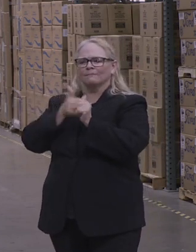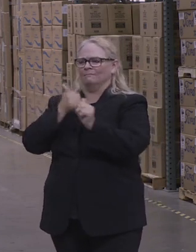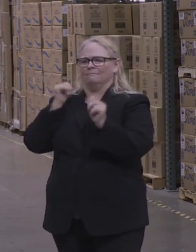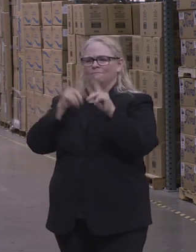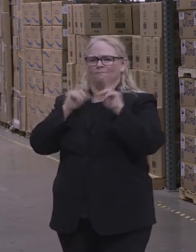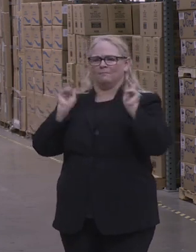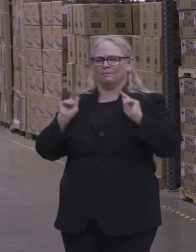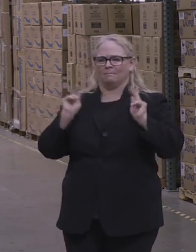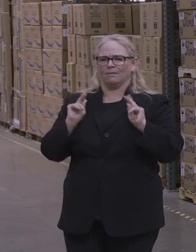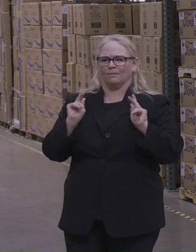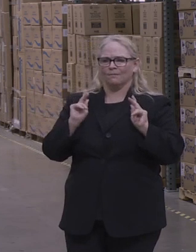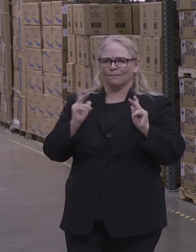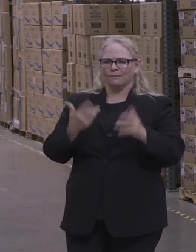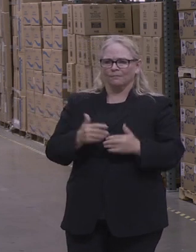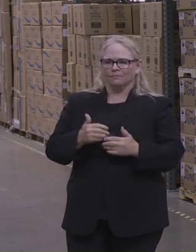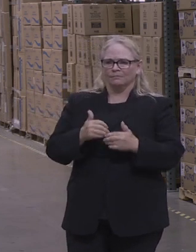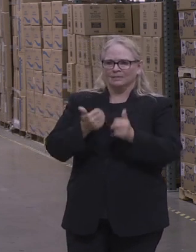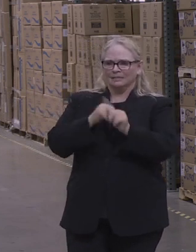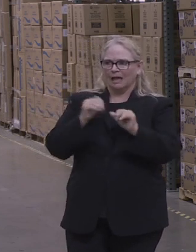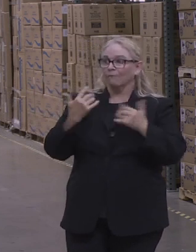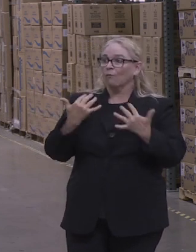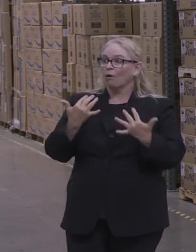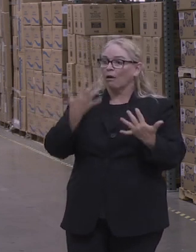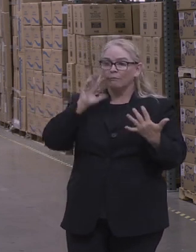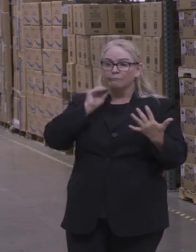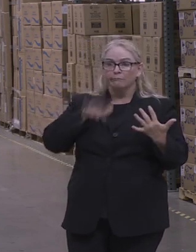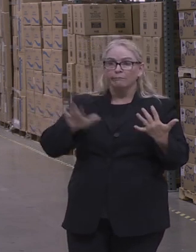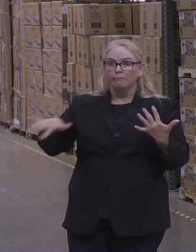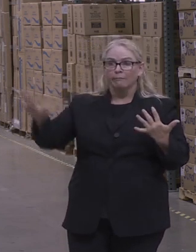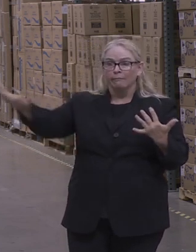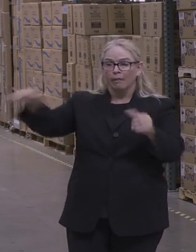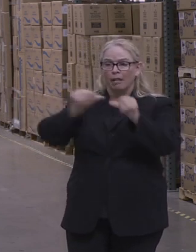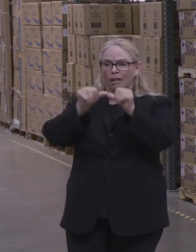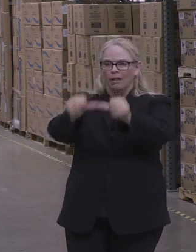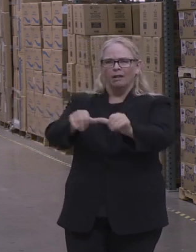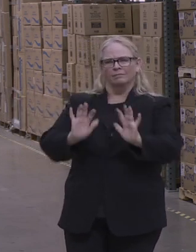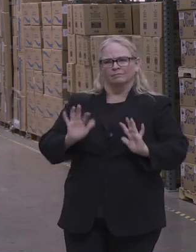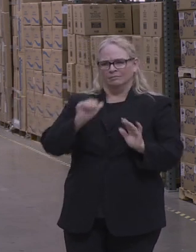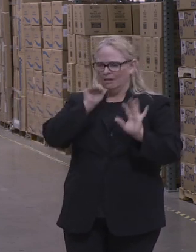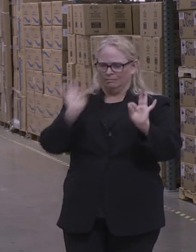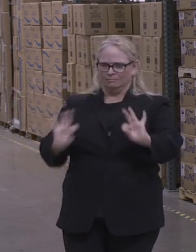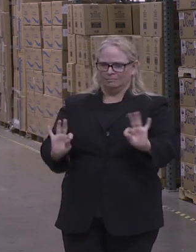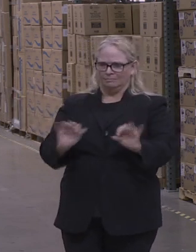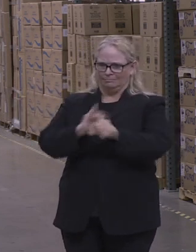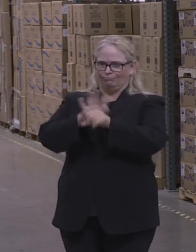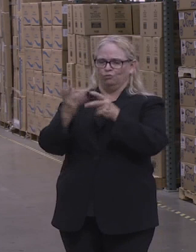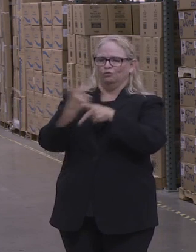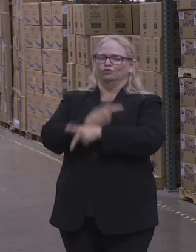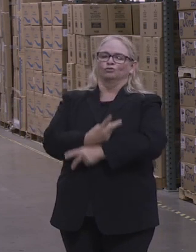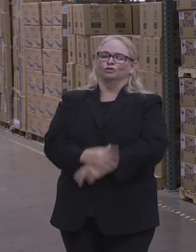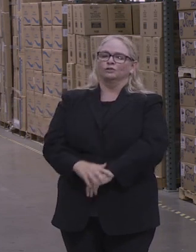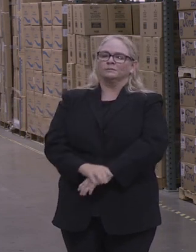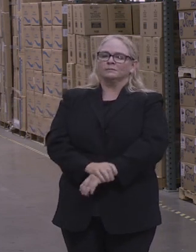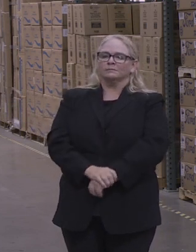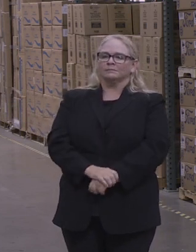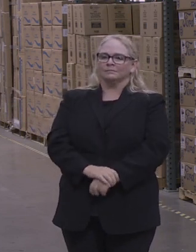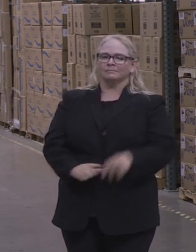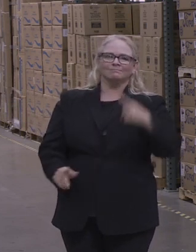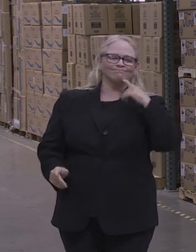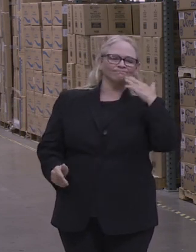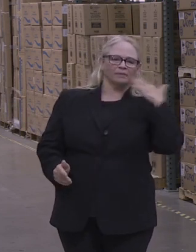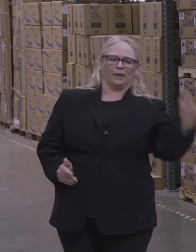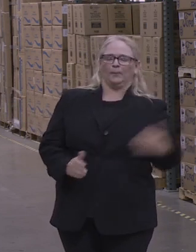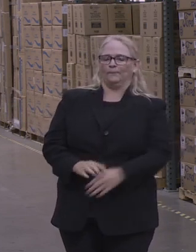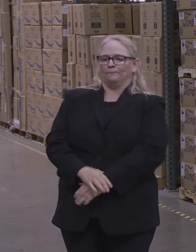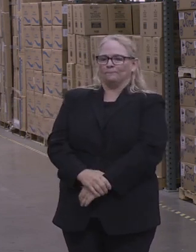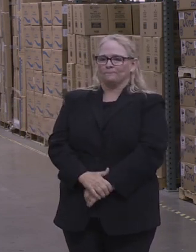And just let me finish on the point. Again, thank you for the question. Monday, I mentioned the work we're doing to